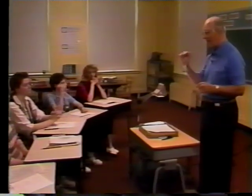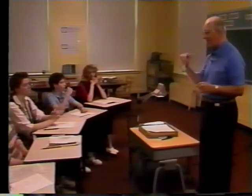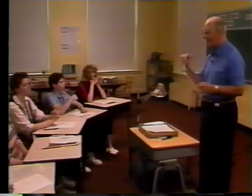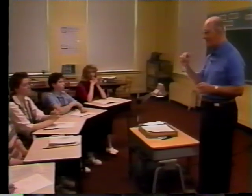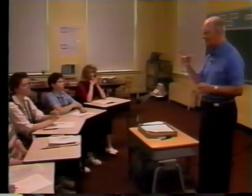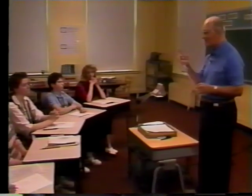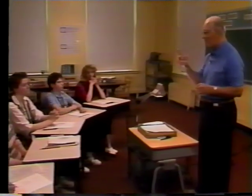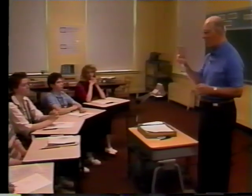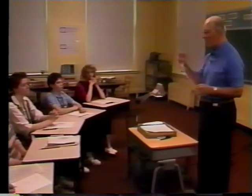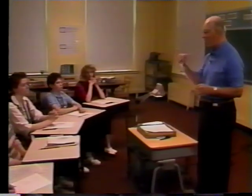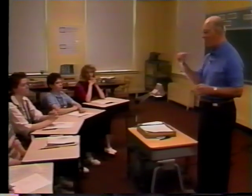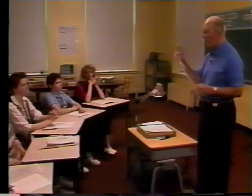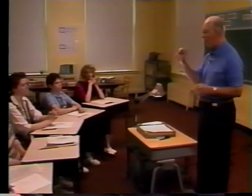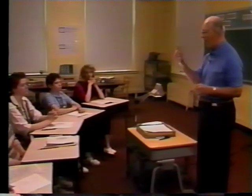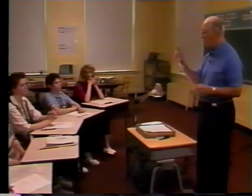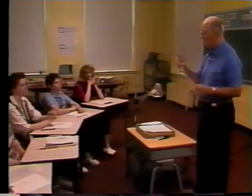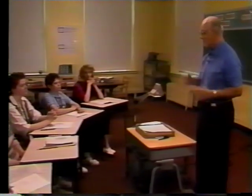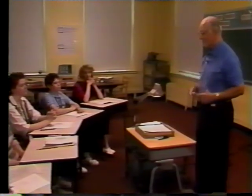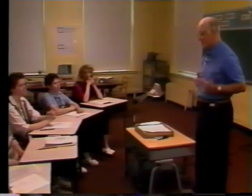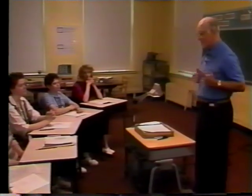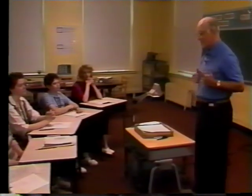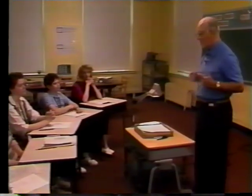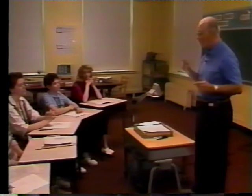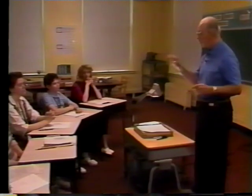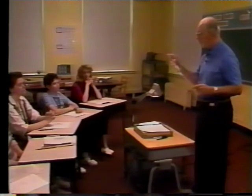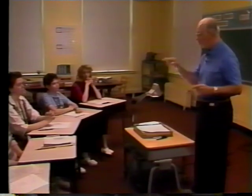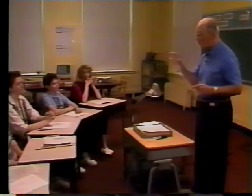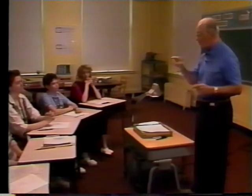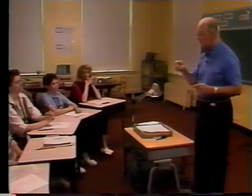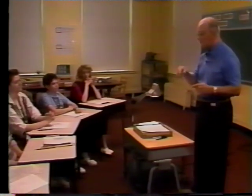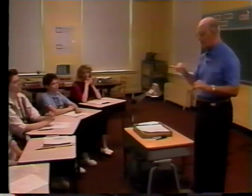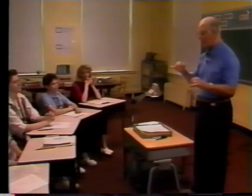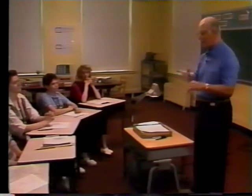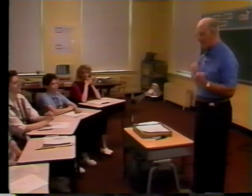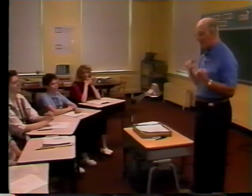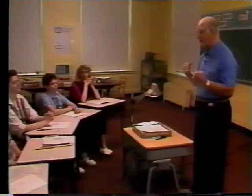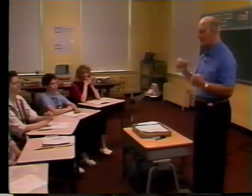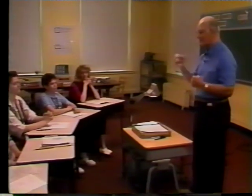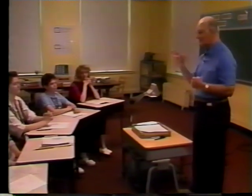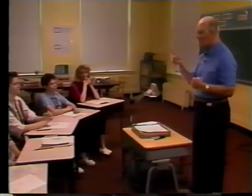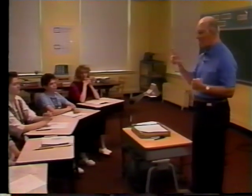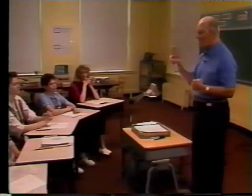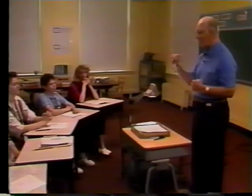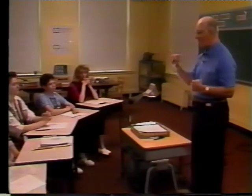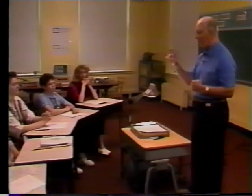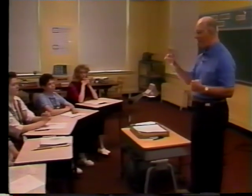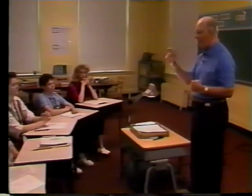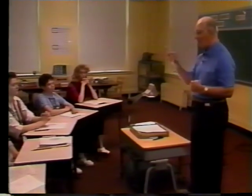They survived. You still living.